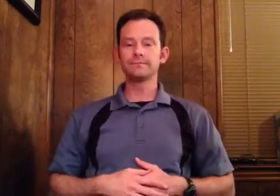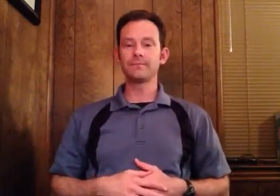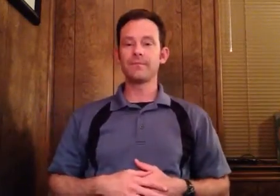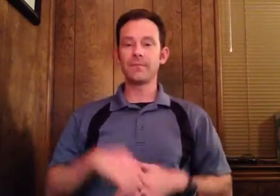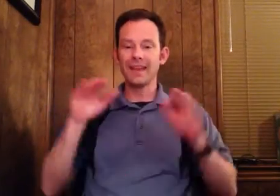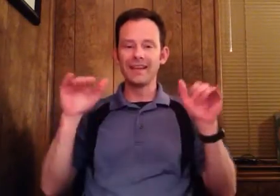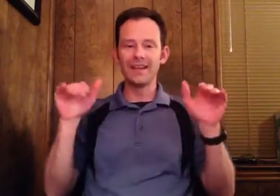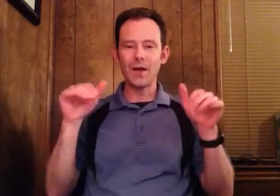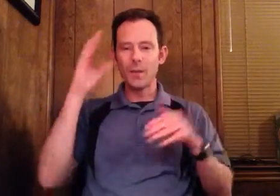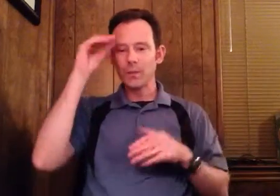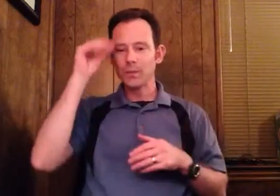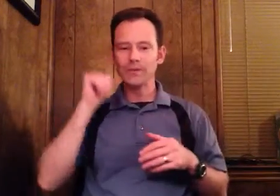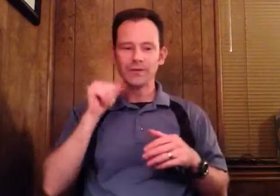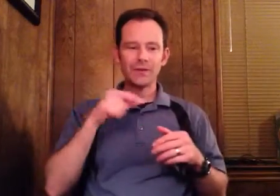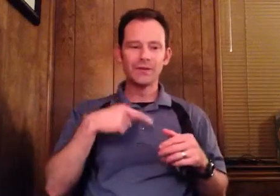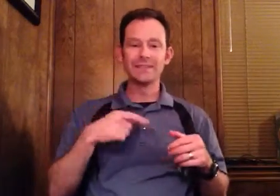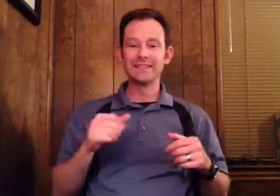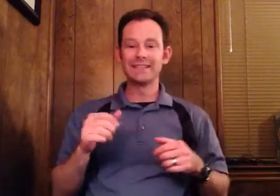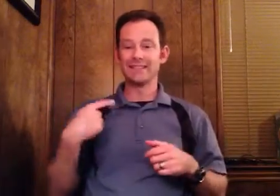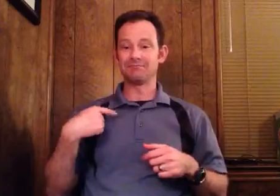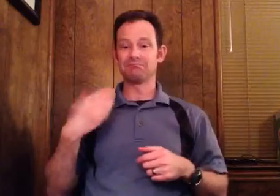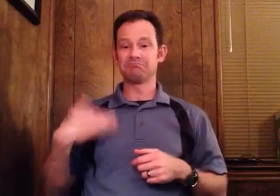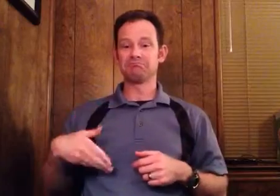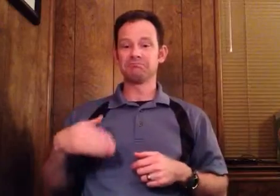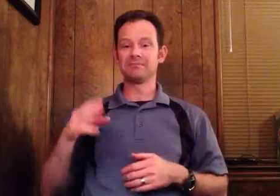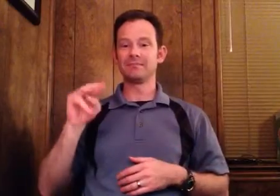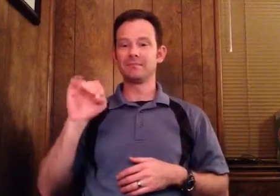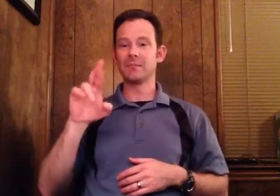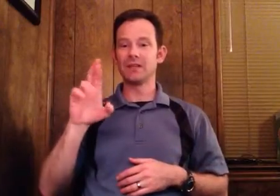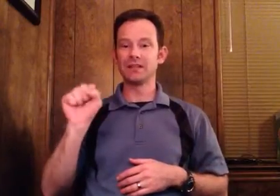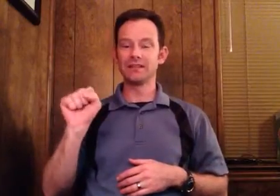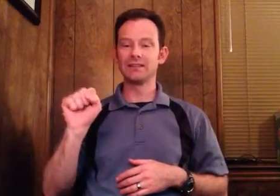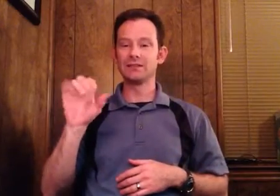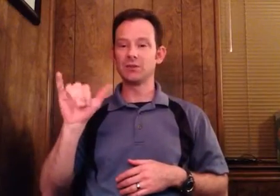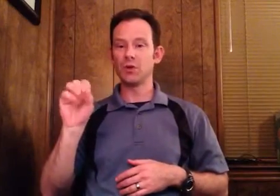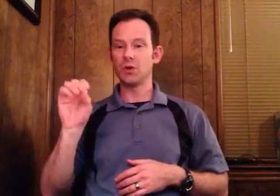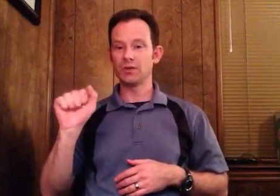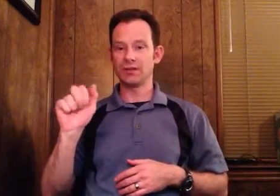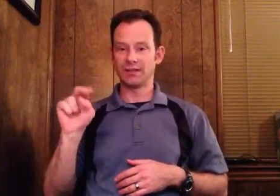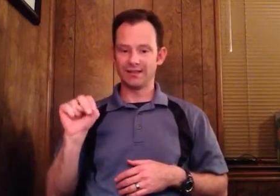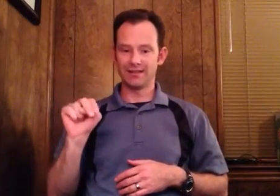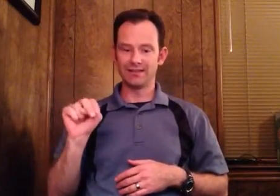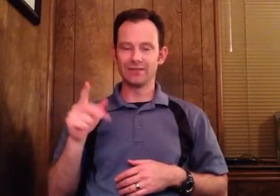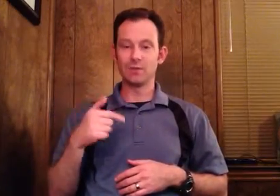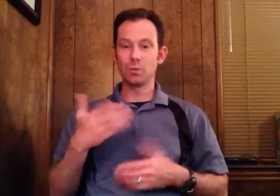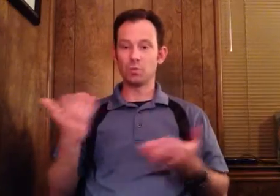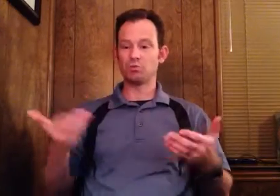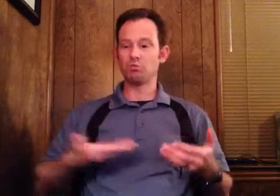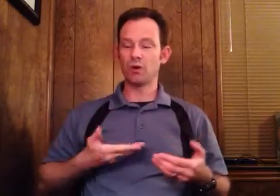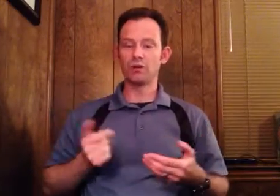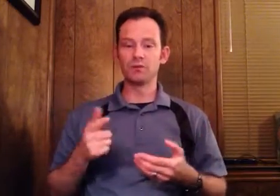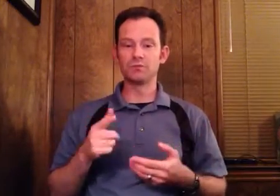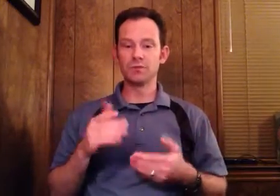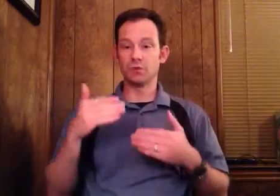boys and girls, it's Miss Yozon. Welcome to our next Model Math Monday. Go ahead and open your Model Math Monday books to our next